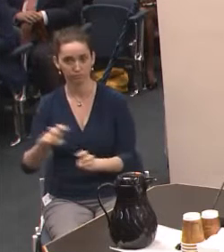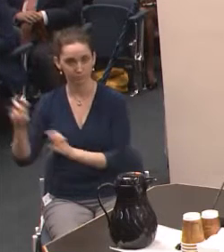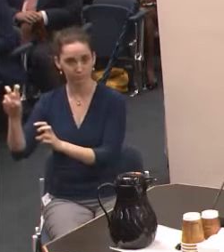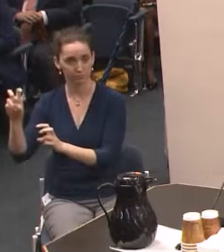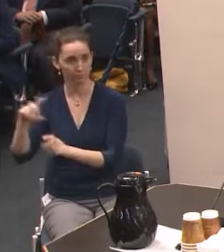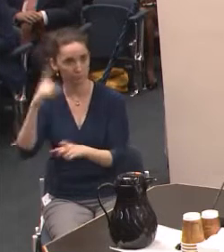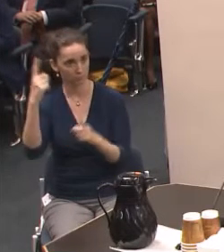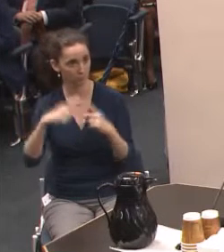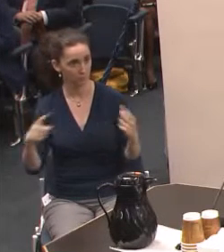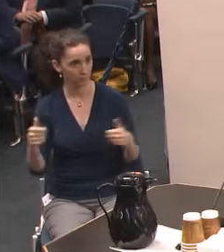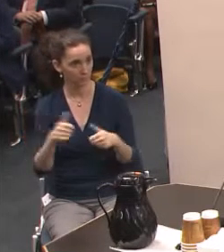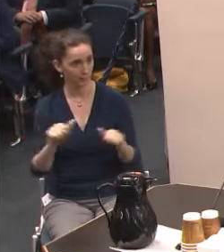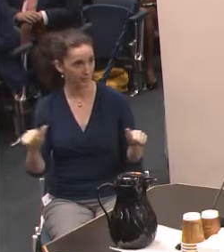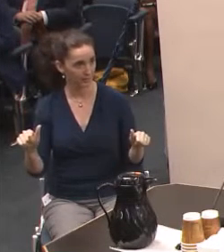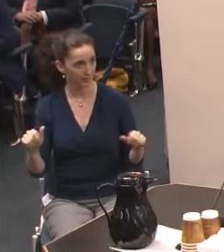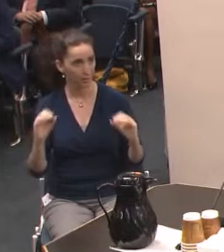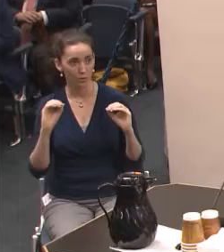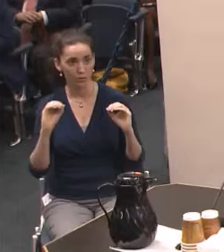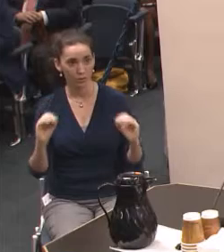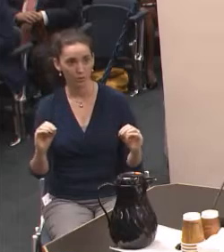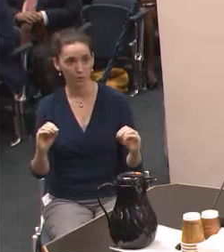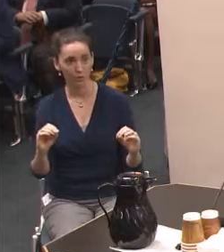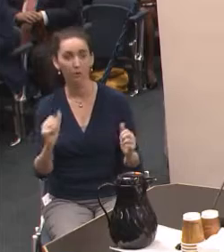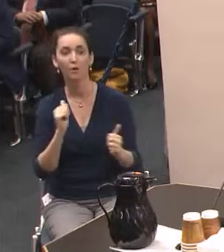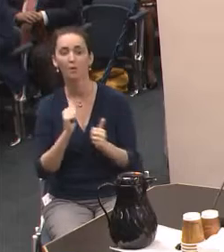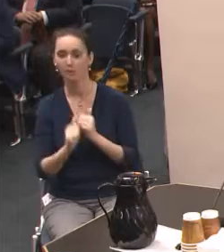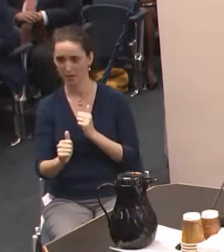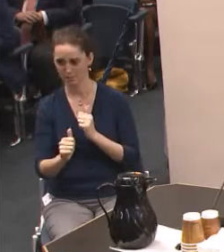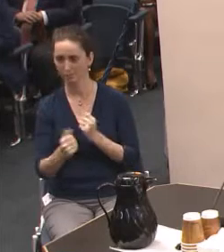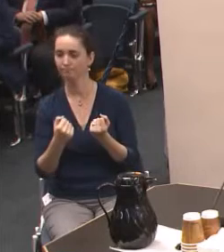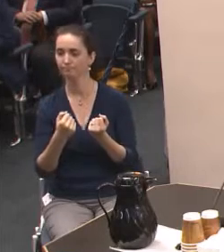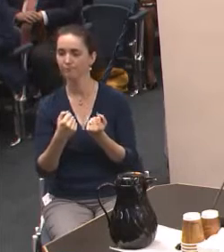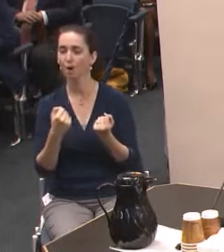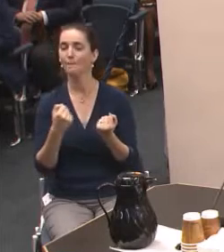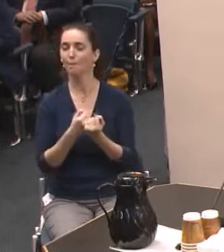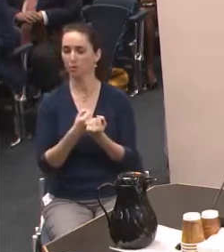Any objections? Hearing no objections, that bill is reported favorable. Thank you. Thank you.